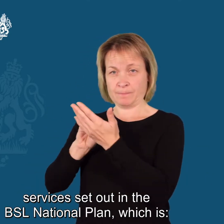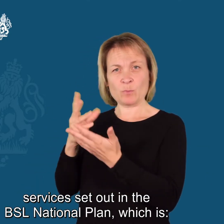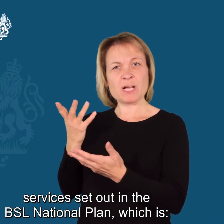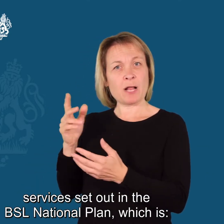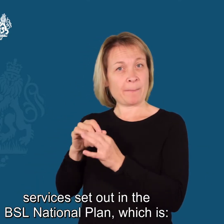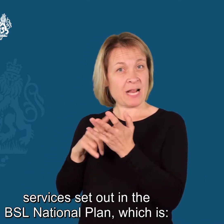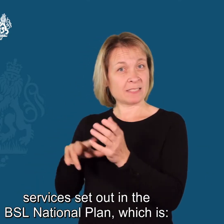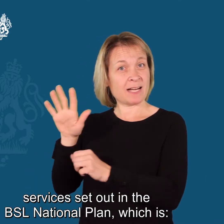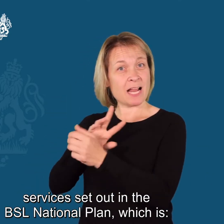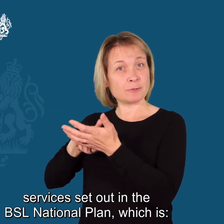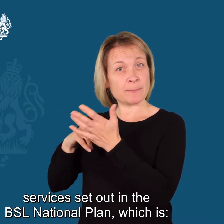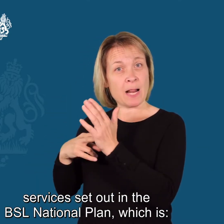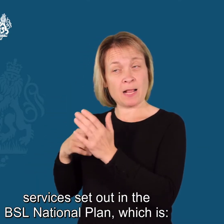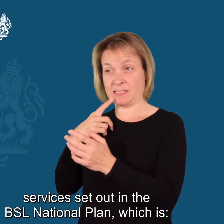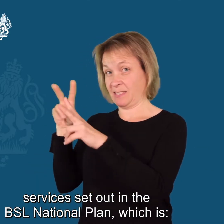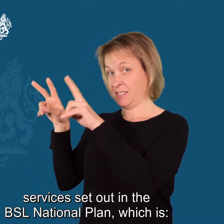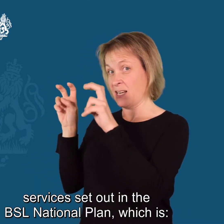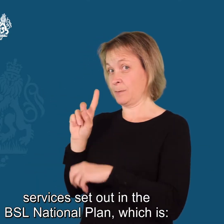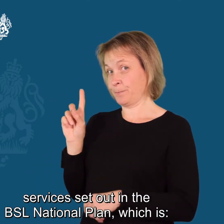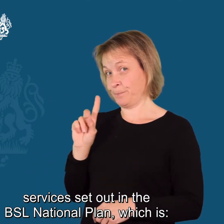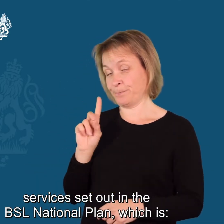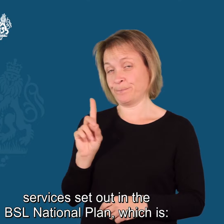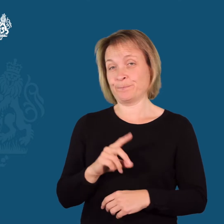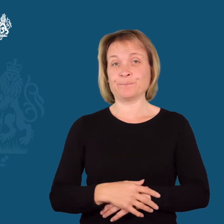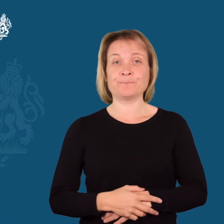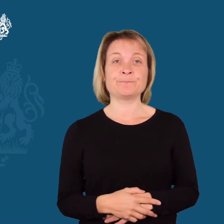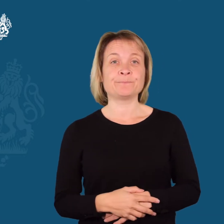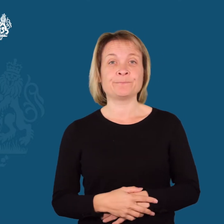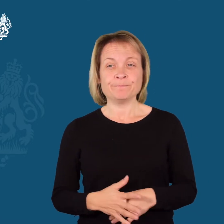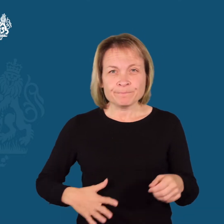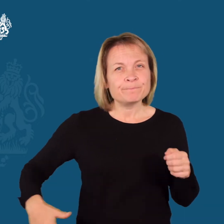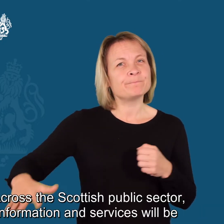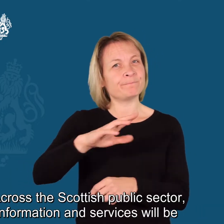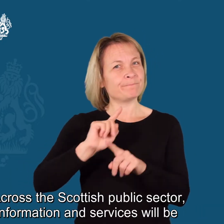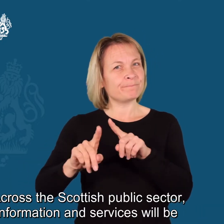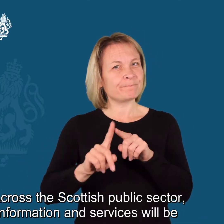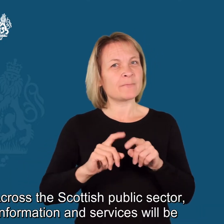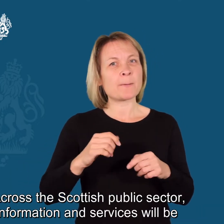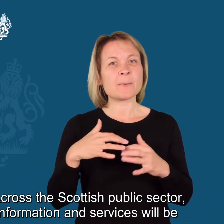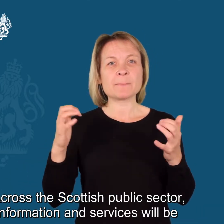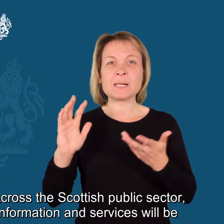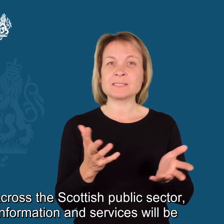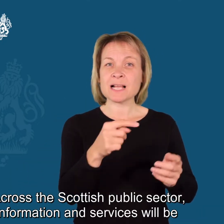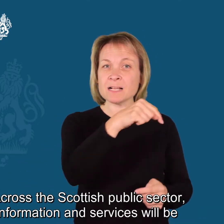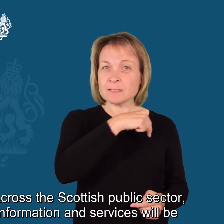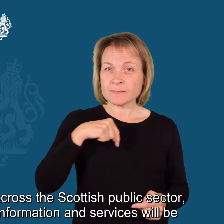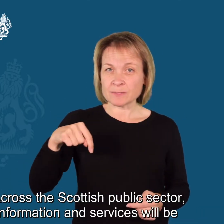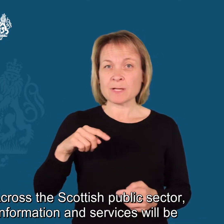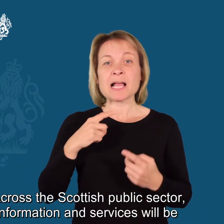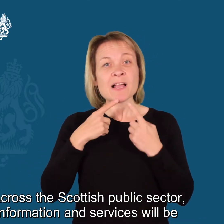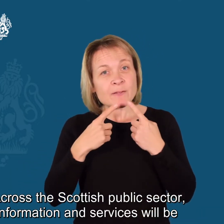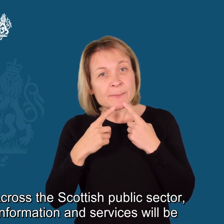is, across the Scottish public sector, information and services will be accessible to BSL